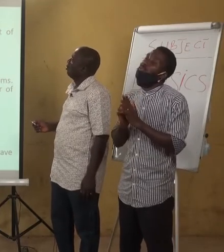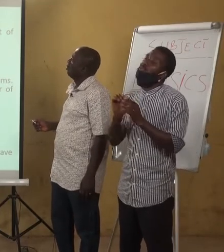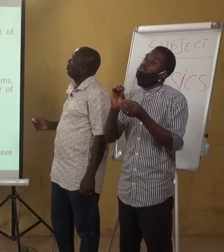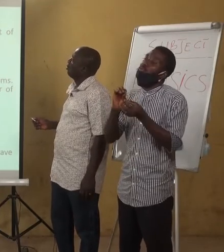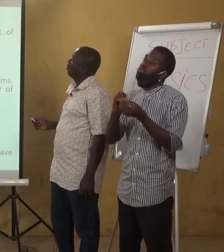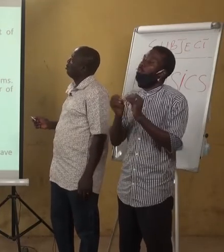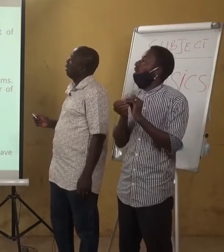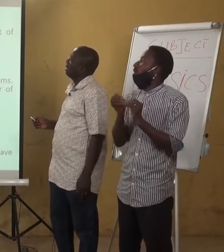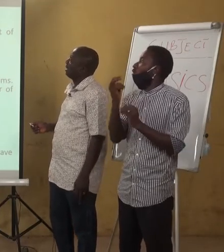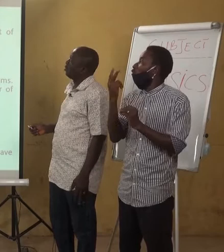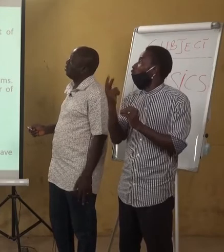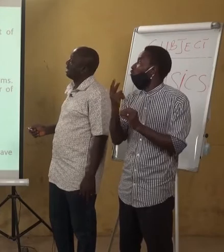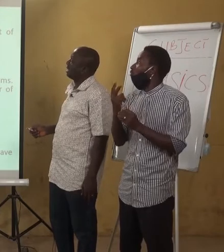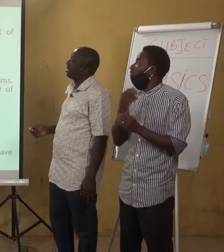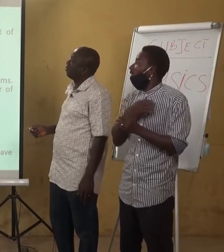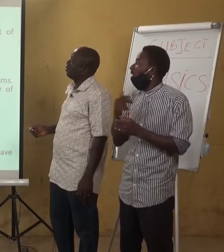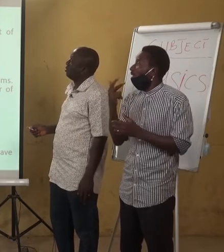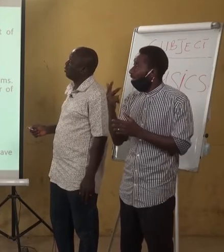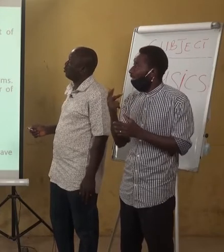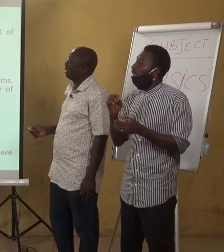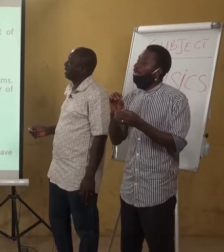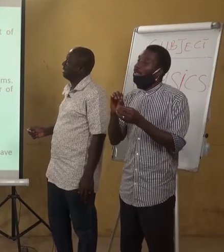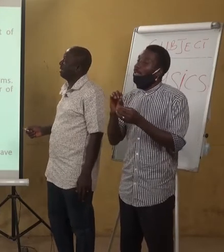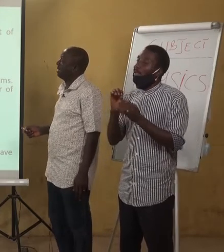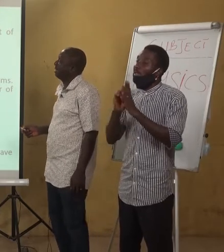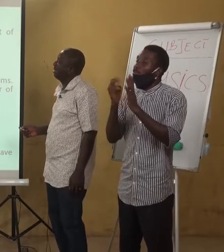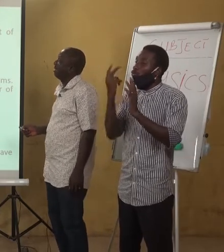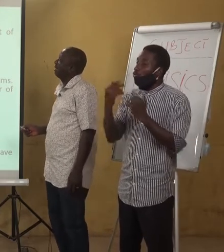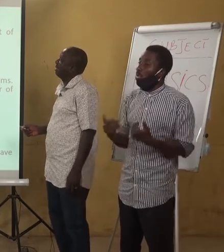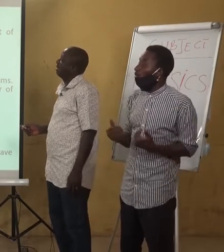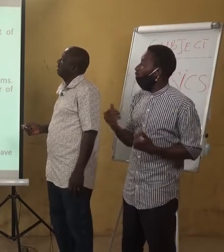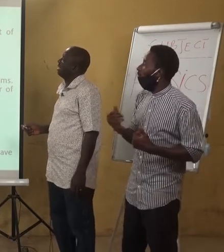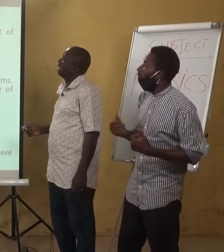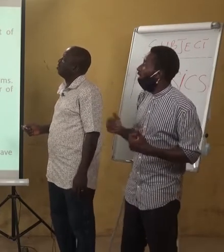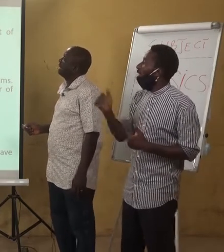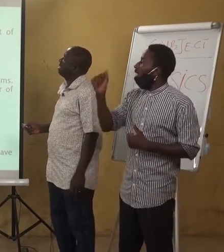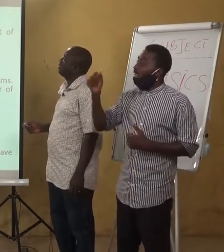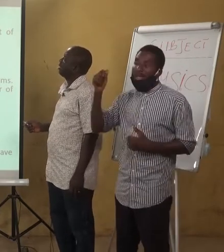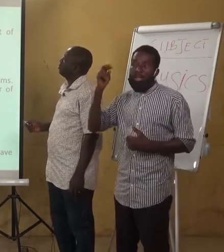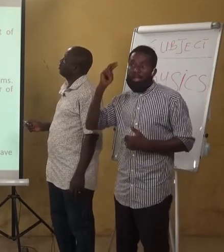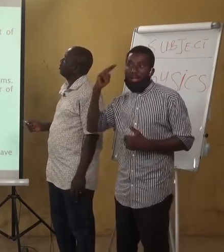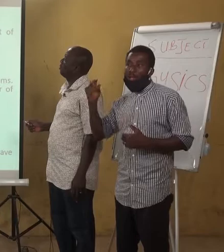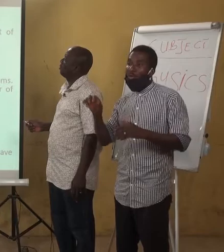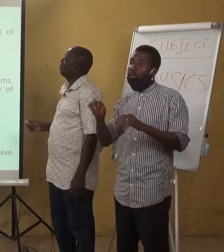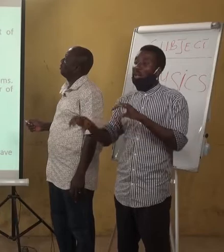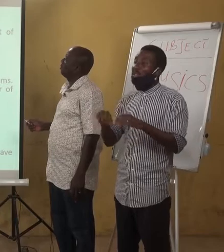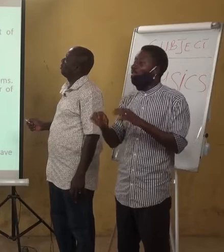Example 2 and 3. So we take example number 2. It says a radioactive